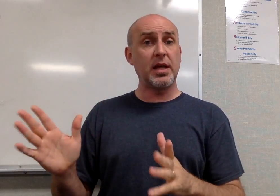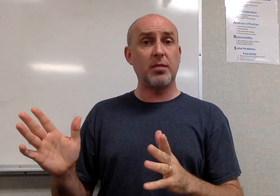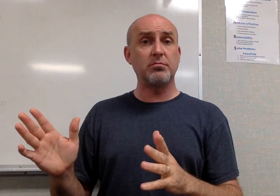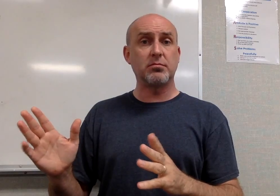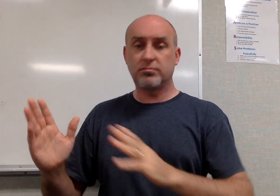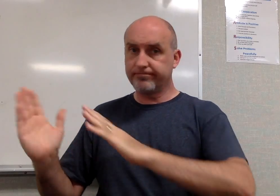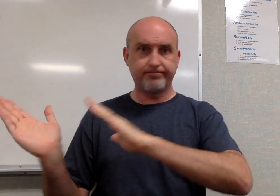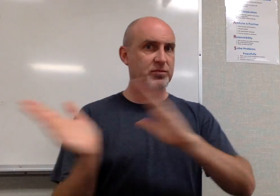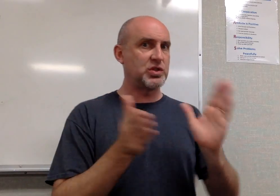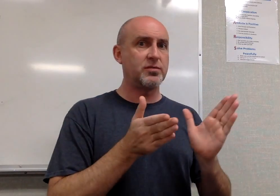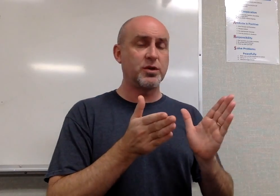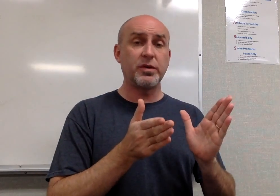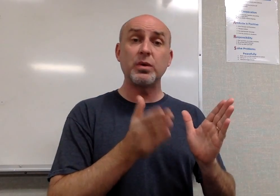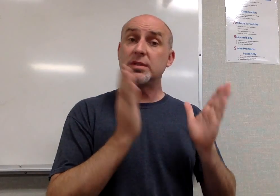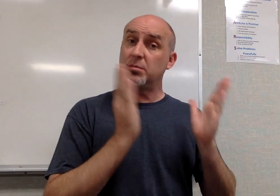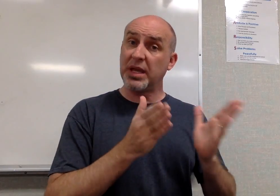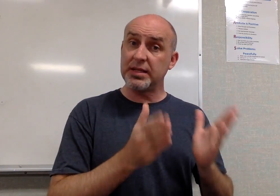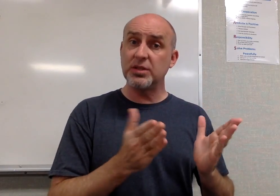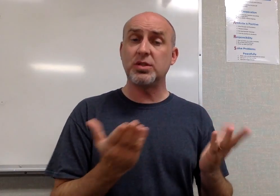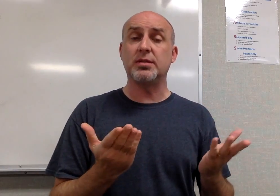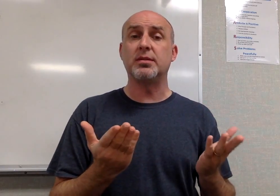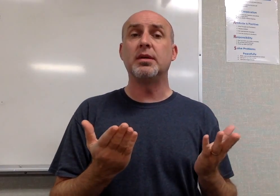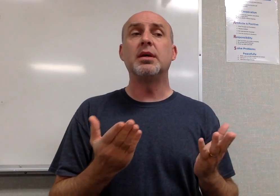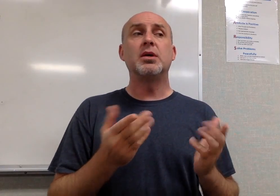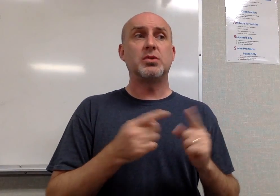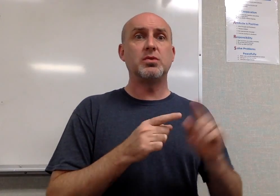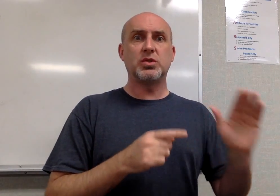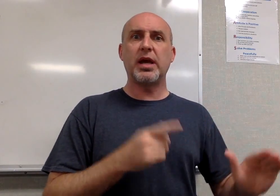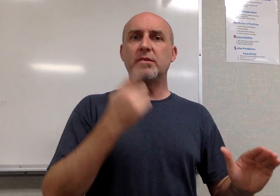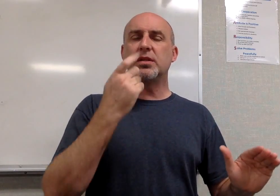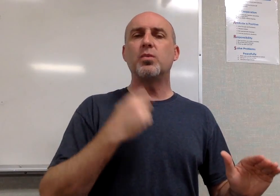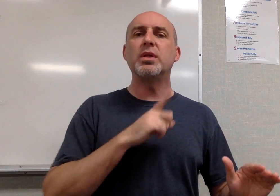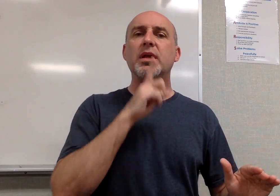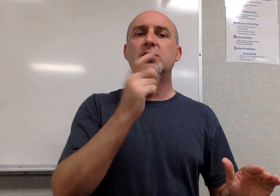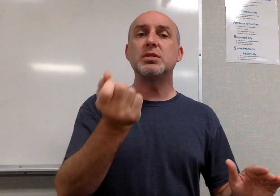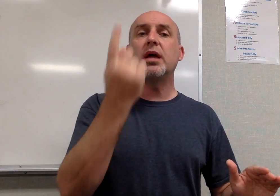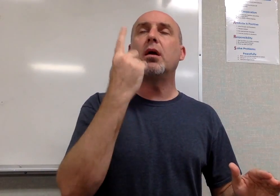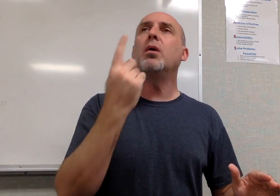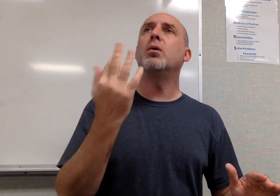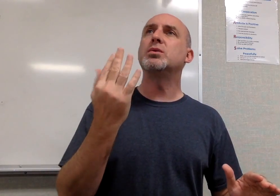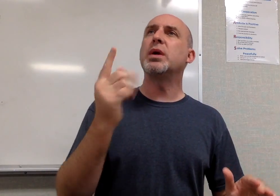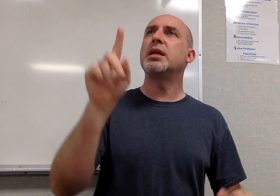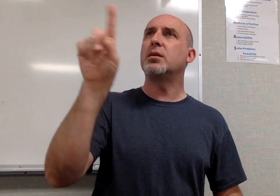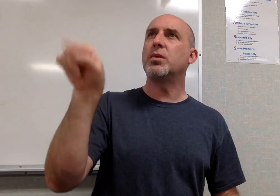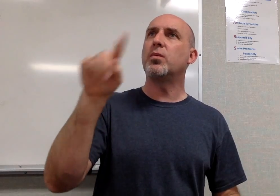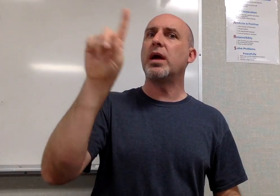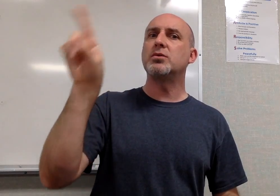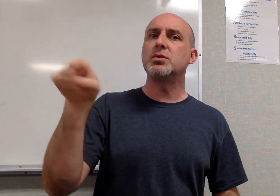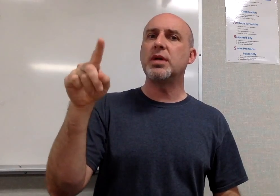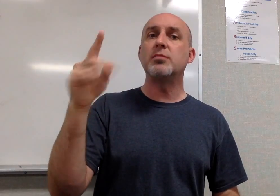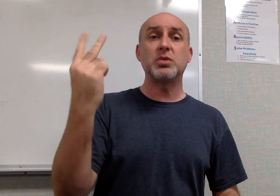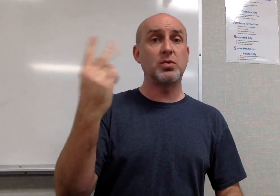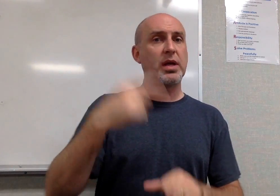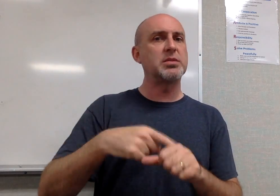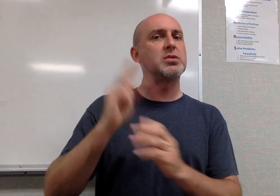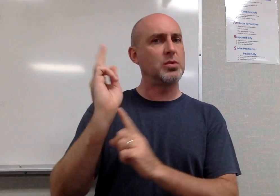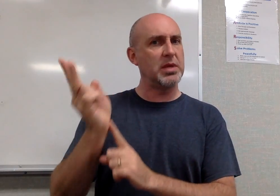up, shift your focus and pay attention to the child so they really understand, oh, I was waiting and it went around two times at 2